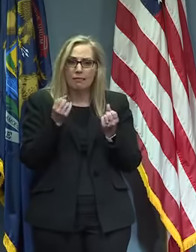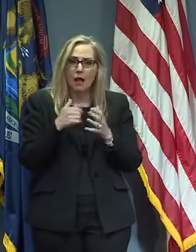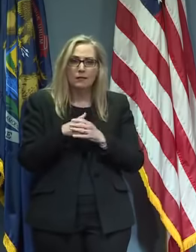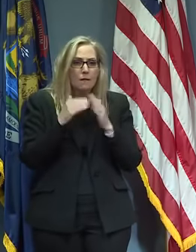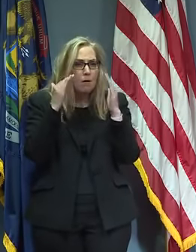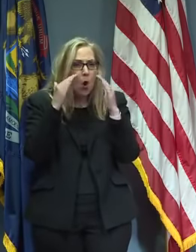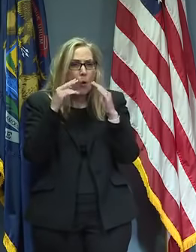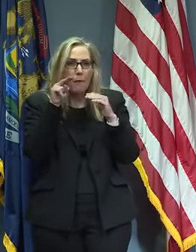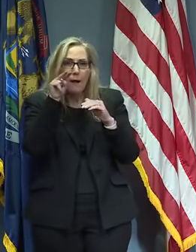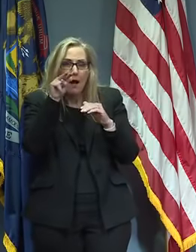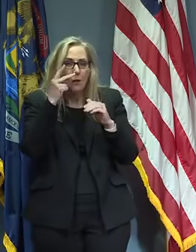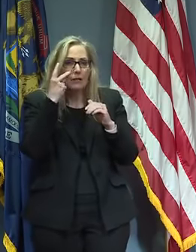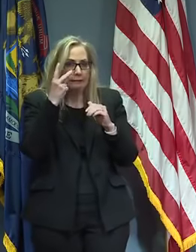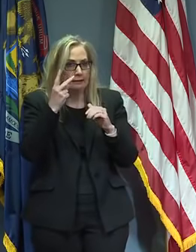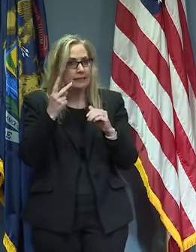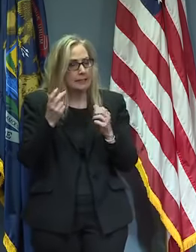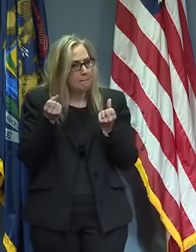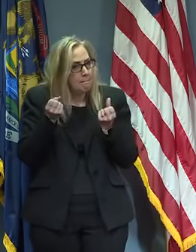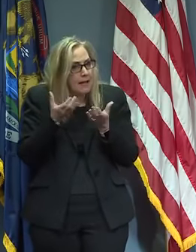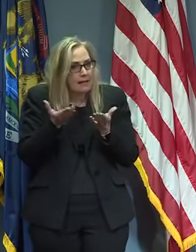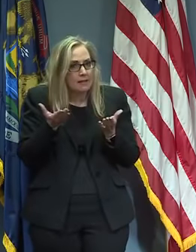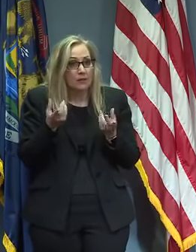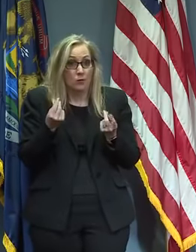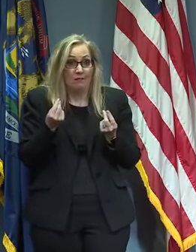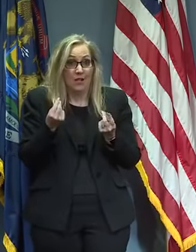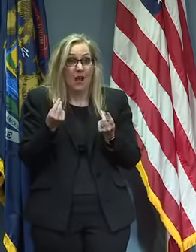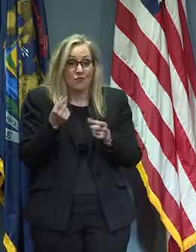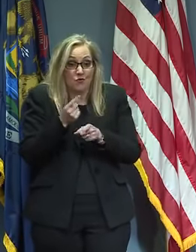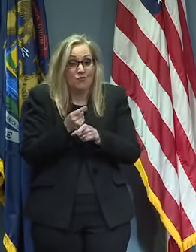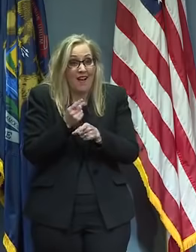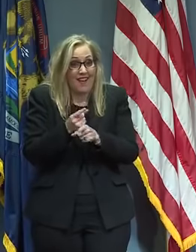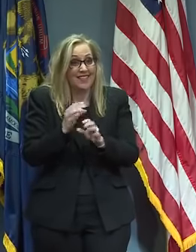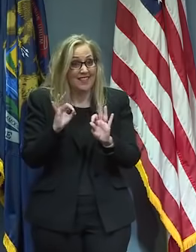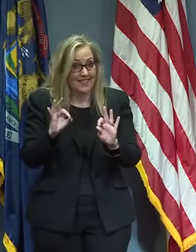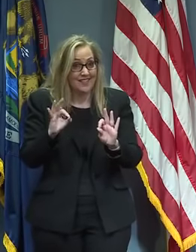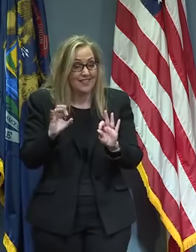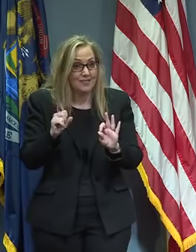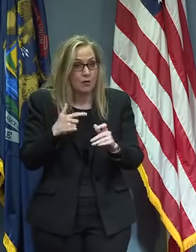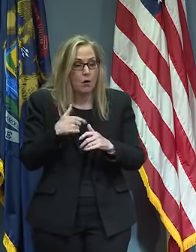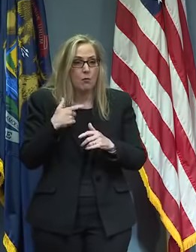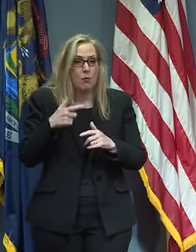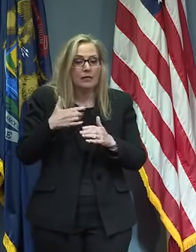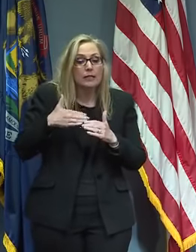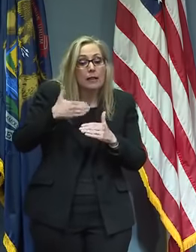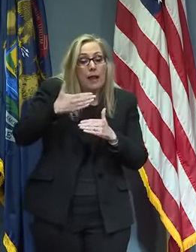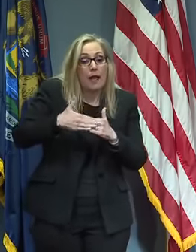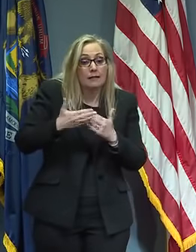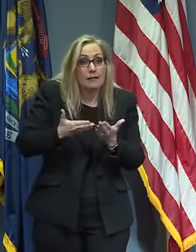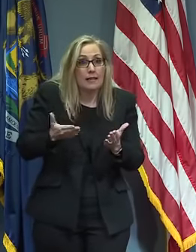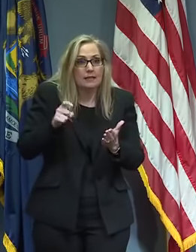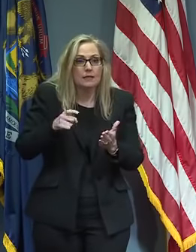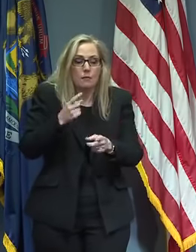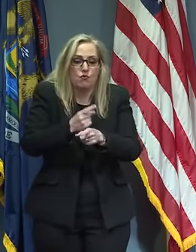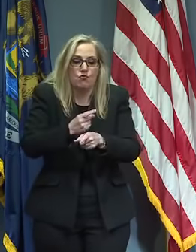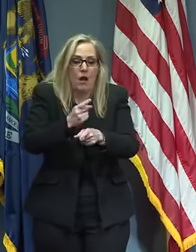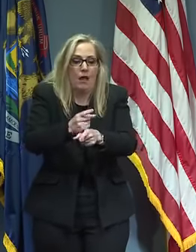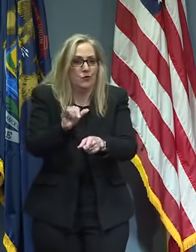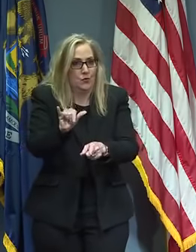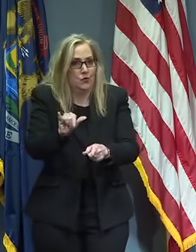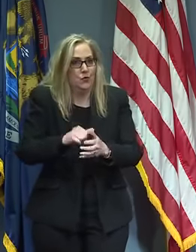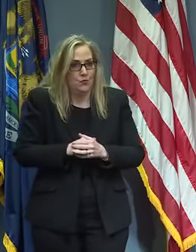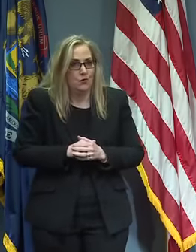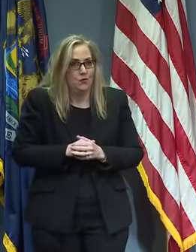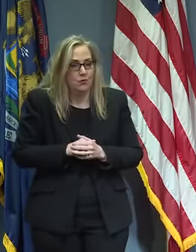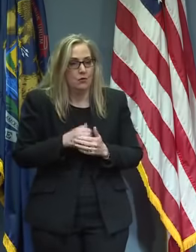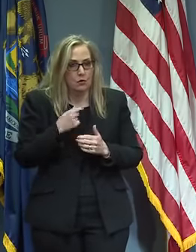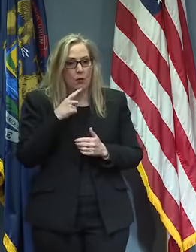done a lot of things right. We have to continue doing the next right thing so that we can gradually